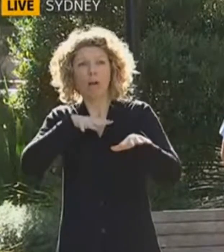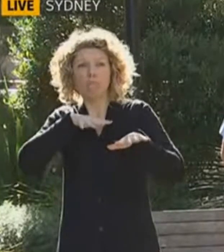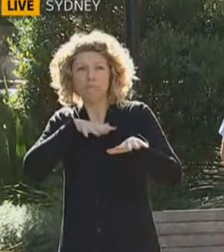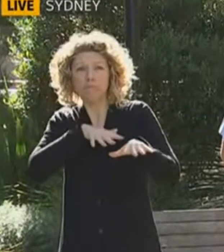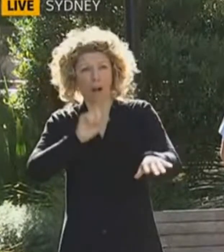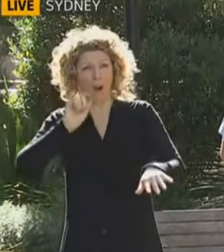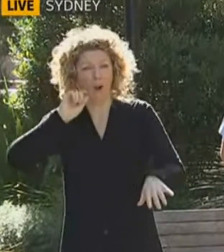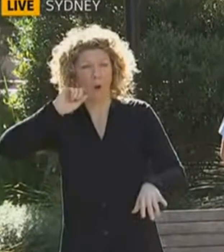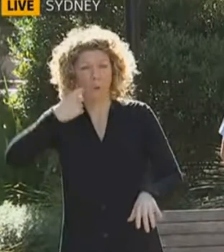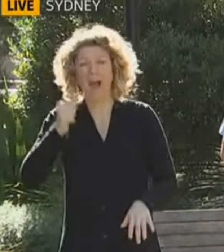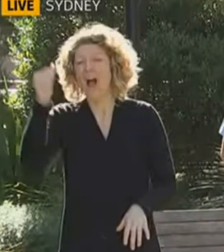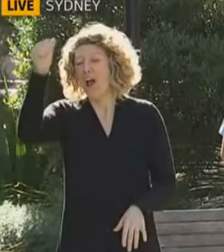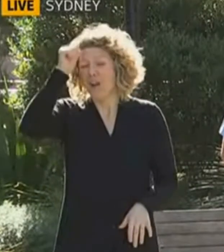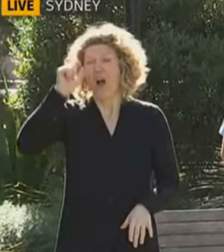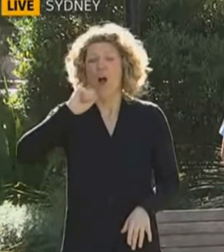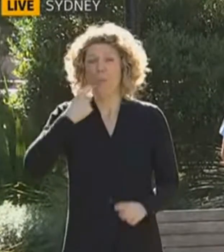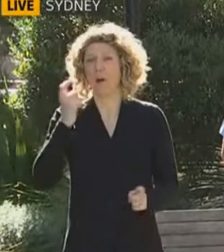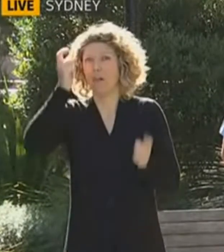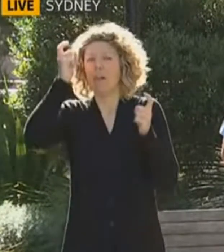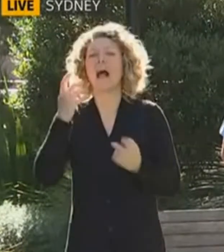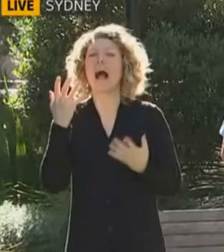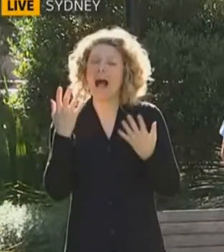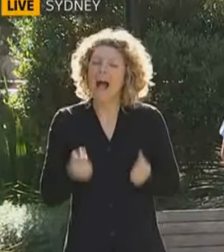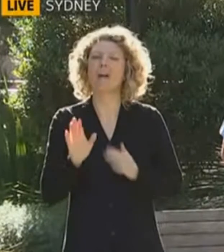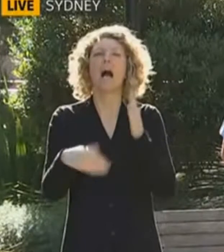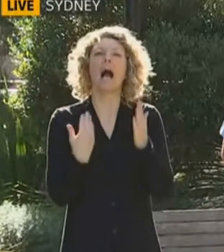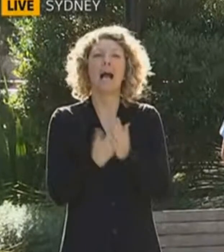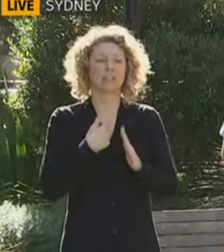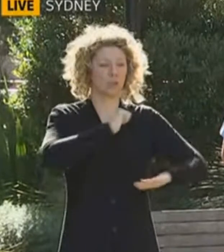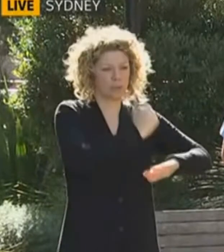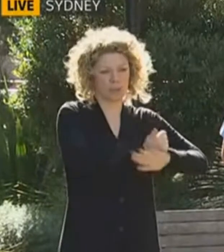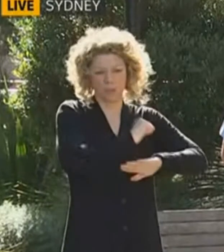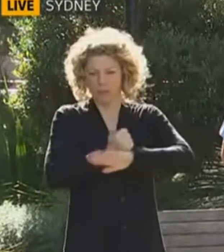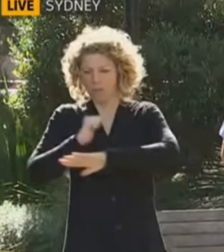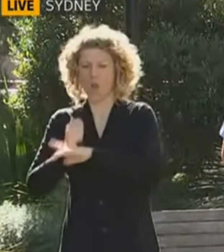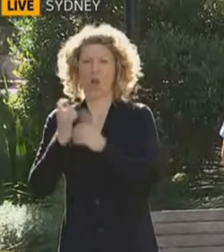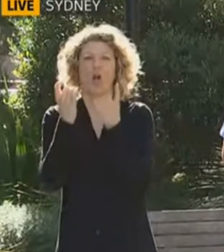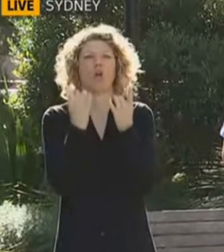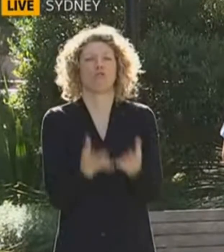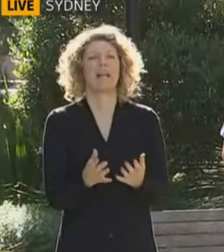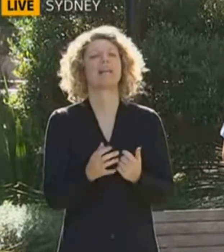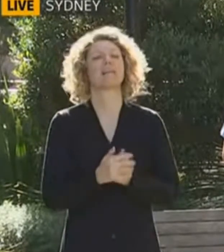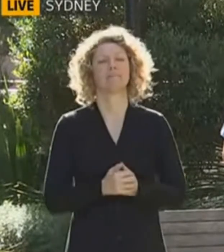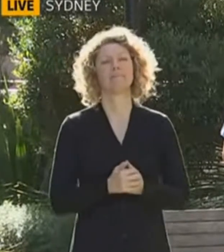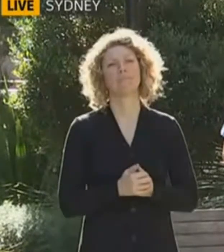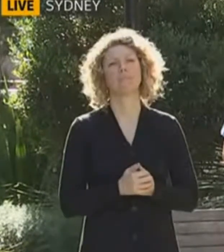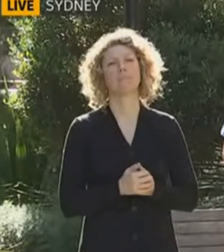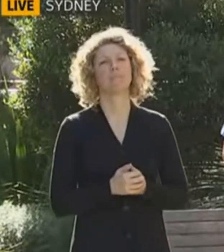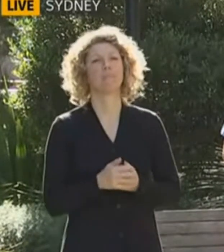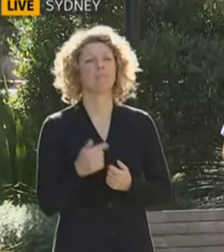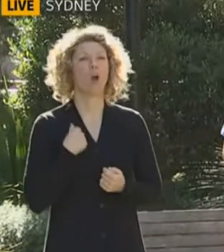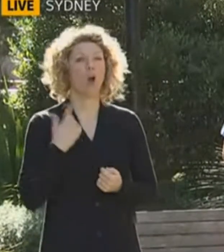the next few days, and we apologise in advance for that until we get our systems in place. But I can also confirm, and I want to thank Commissioner